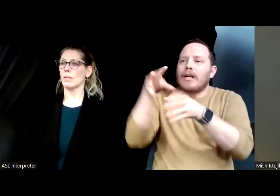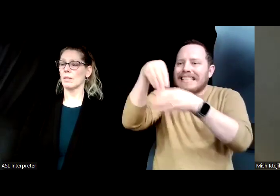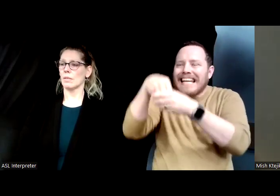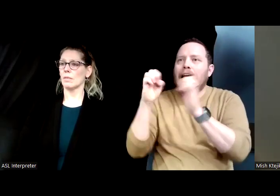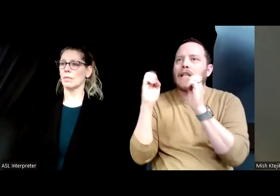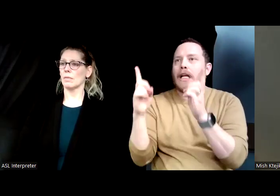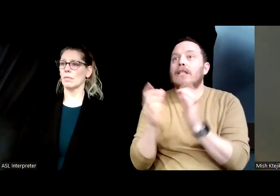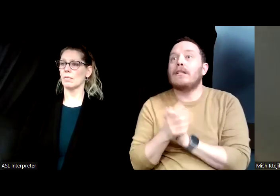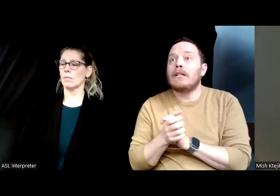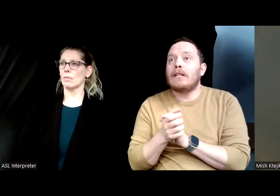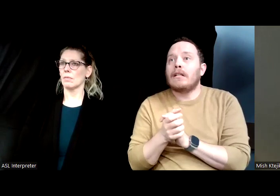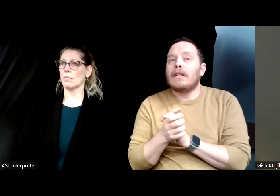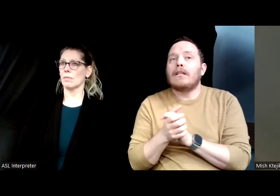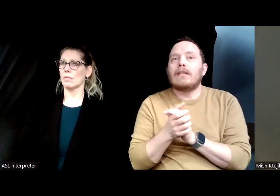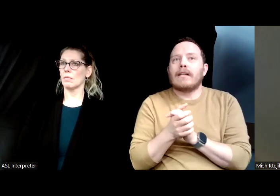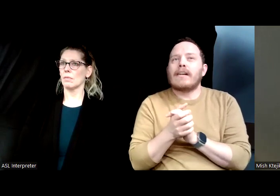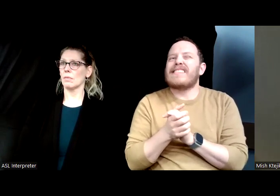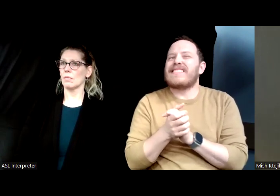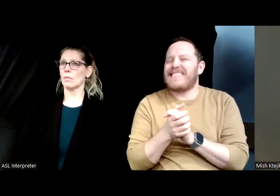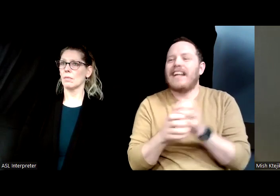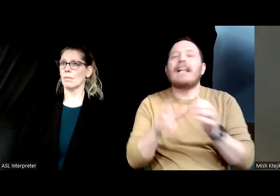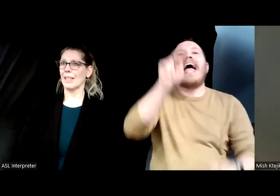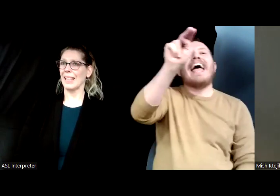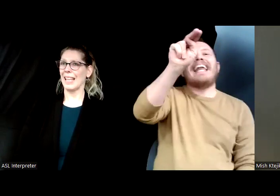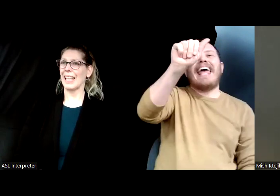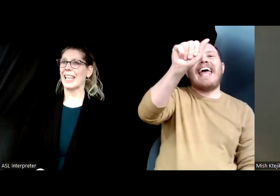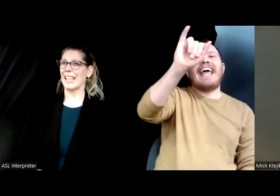AIE, the Society of, I missed that.